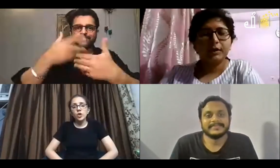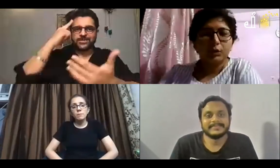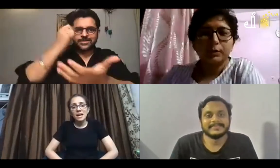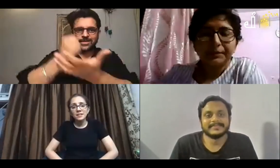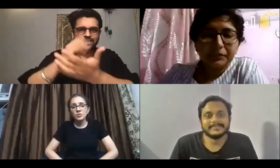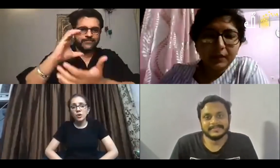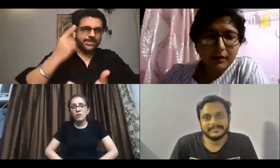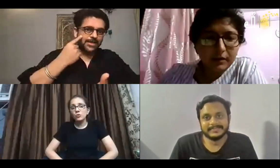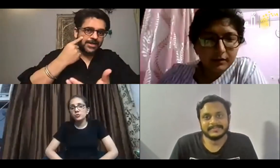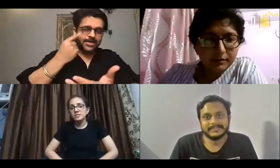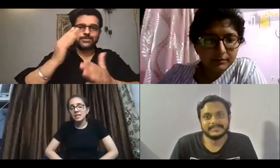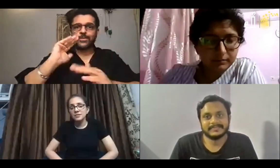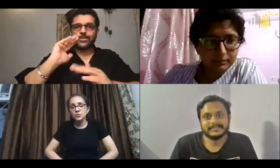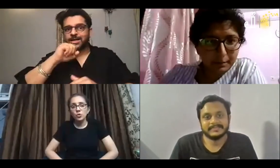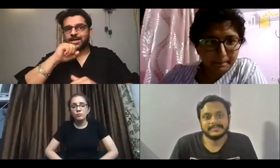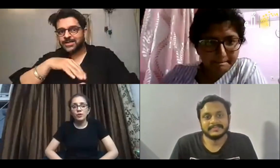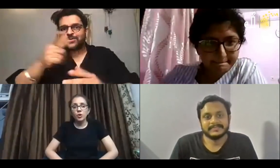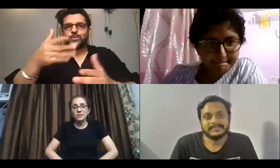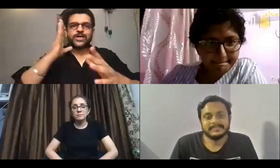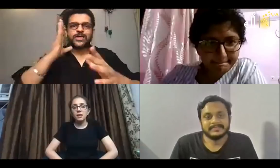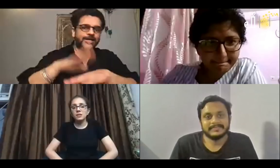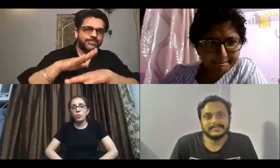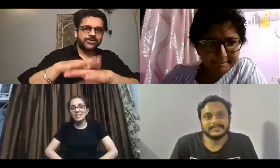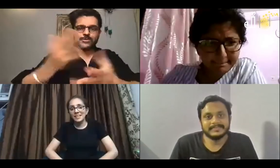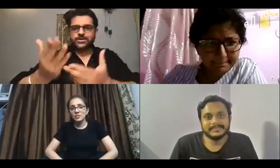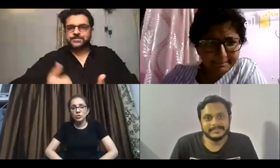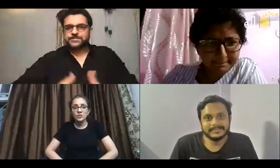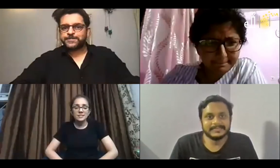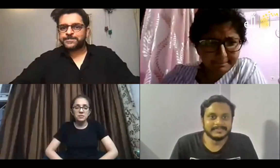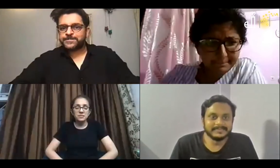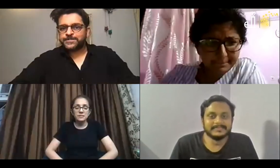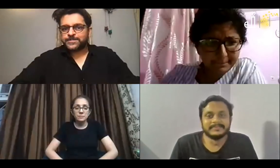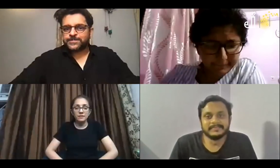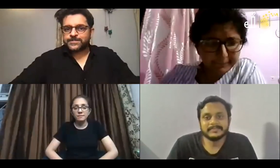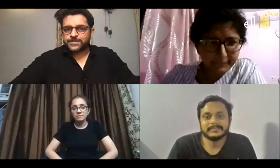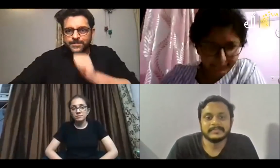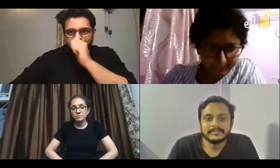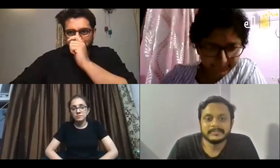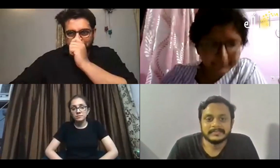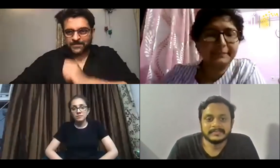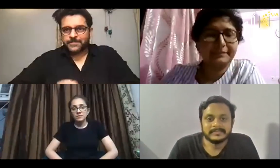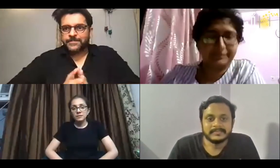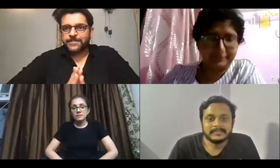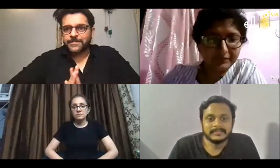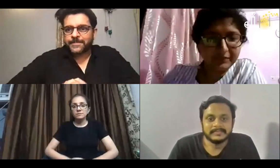You can your background of how you decided to go for cochlear implant, what age, what your experience has been.